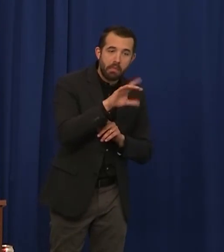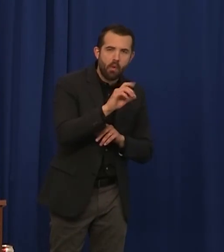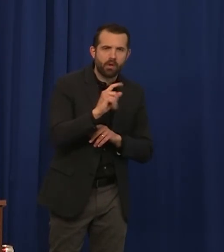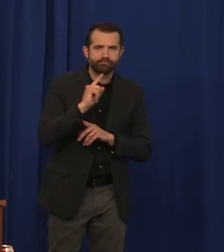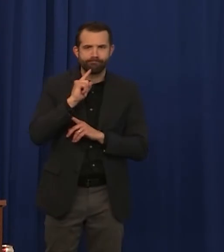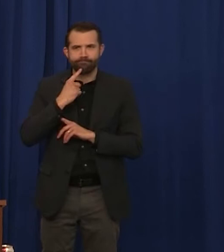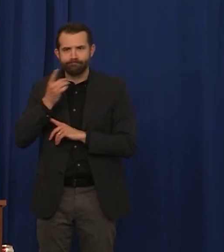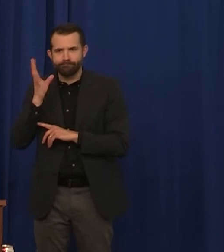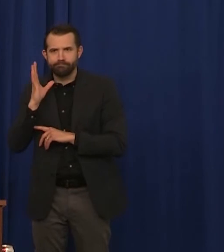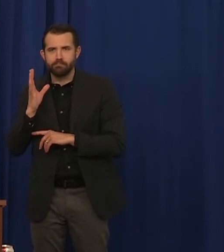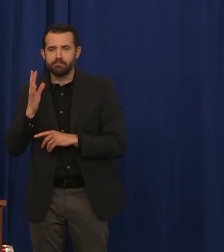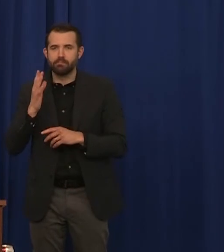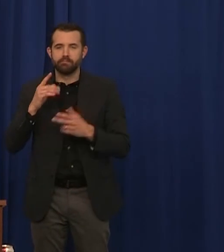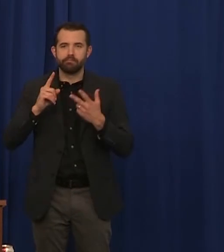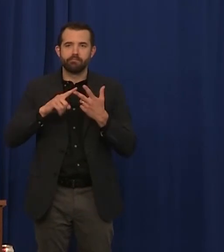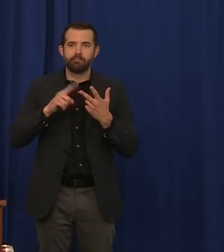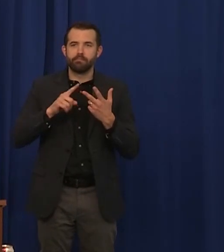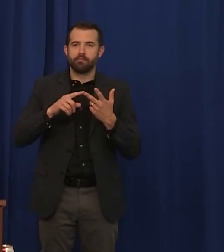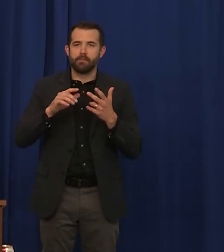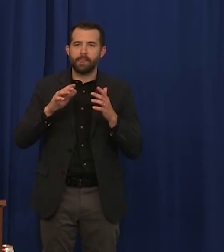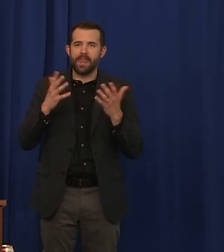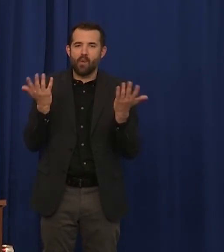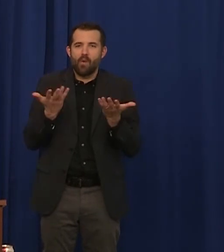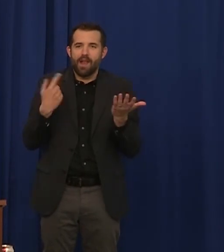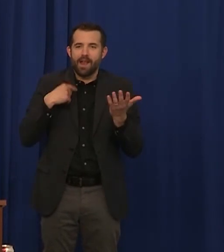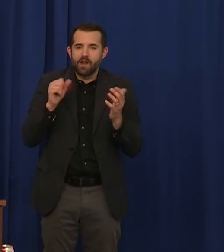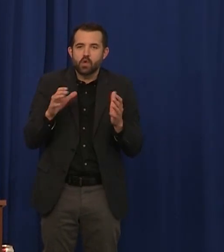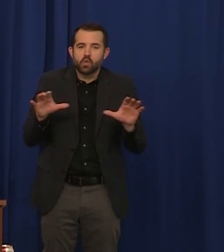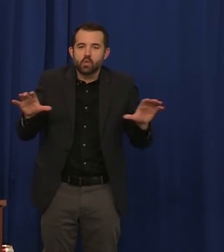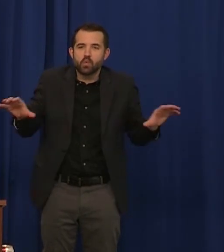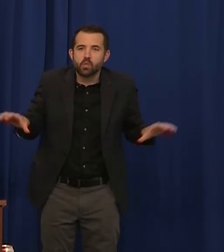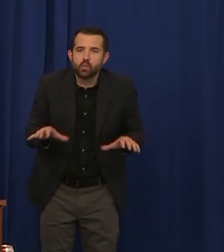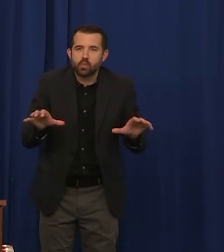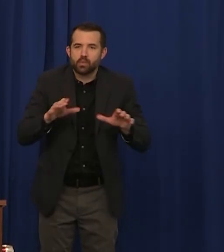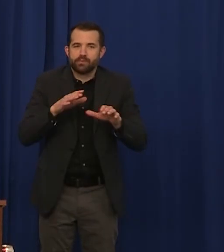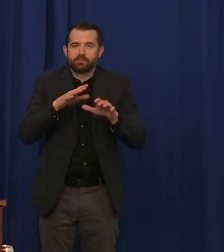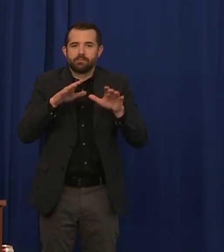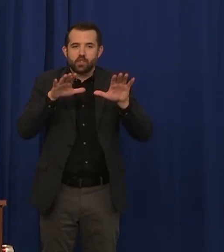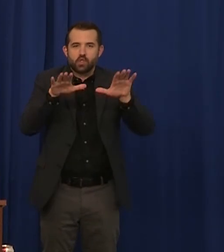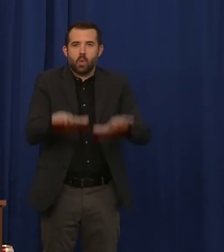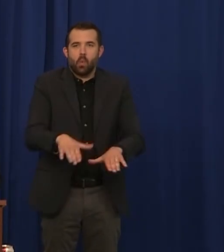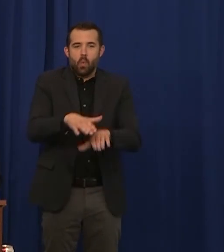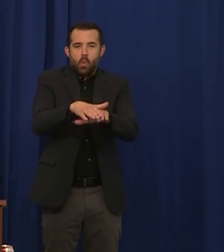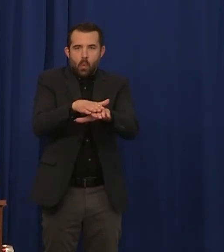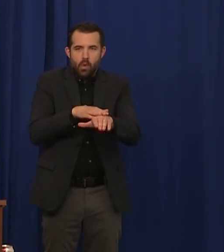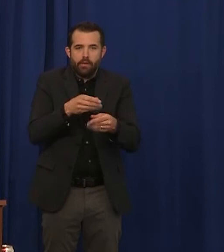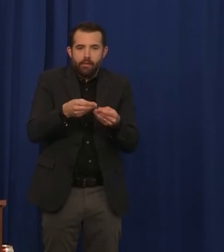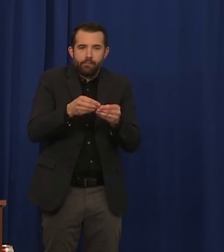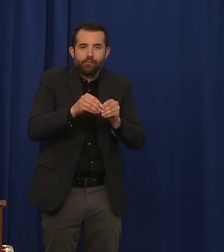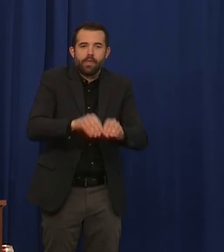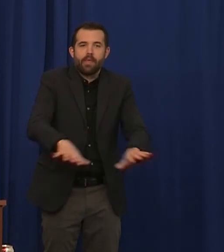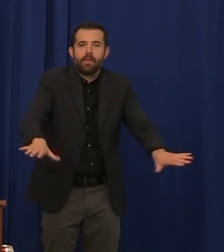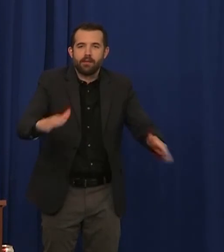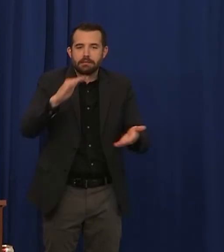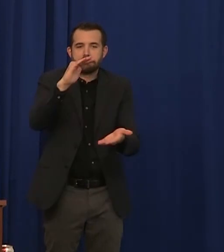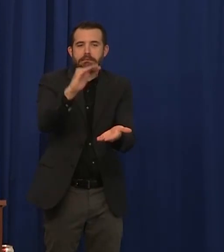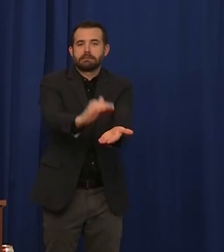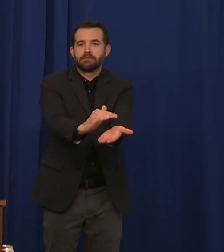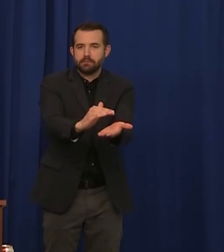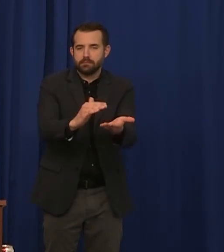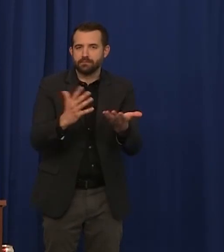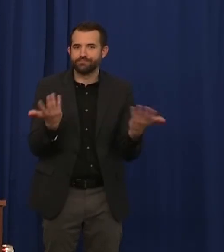place to slow the transmission, to try to flatten that curve. It's difficult to predict what might change between